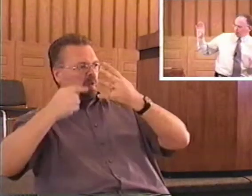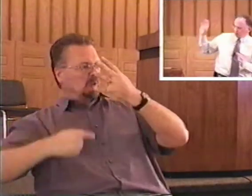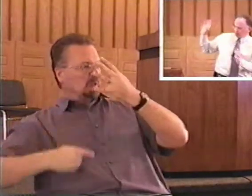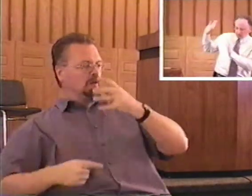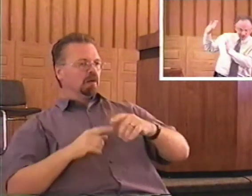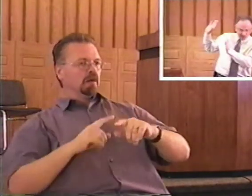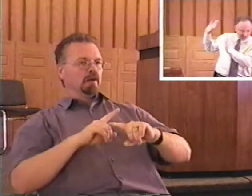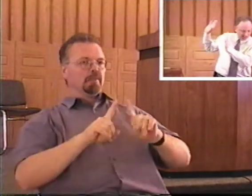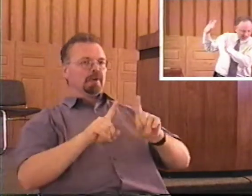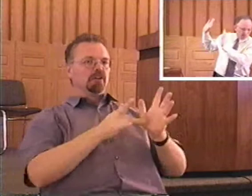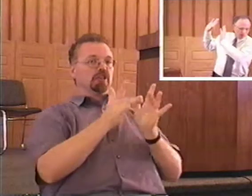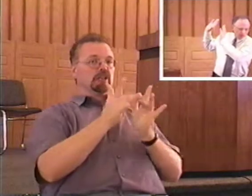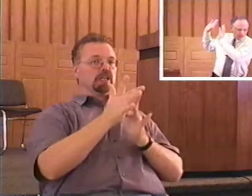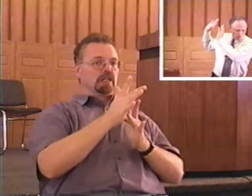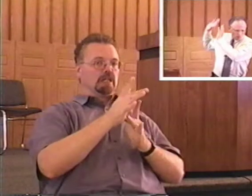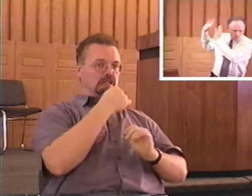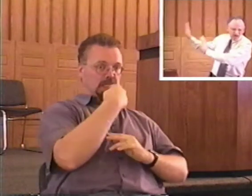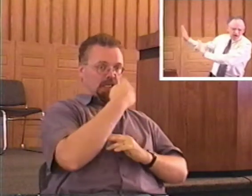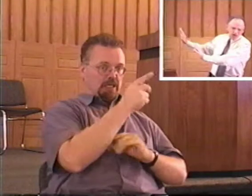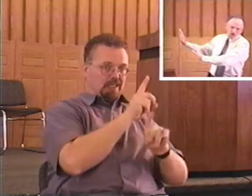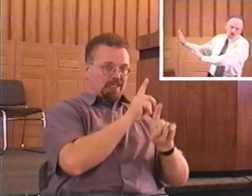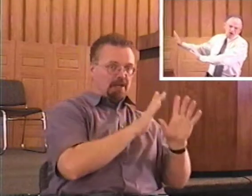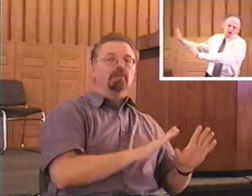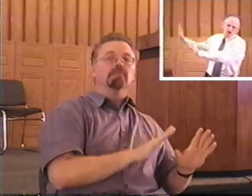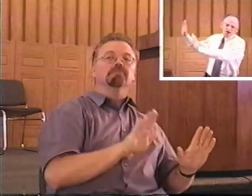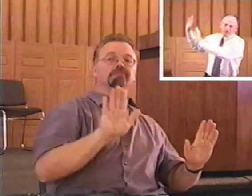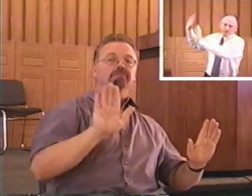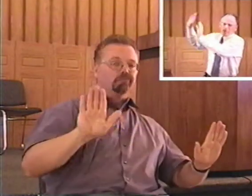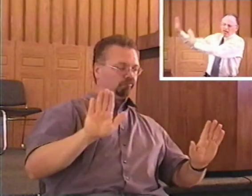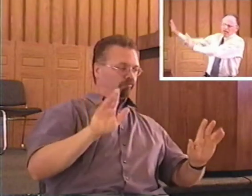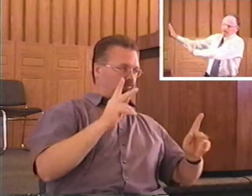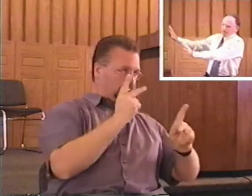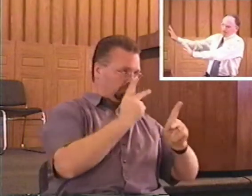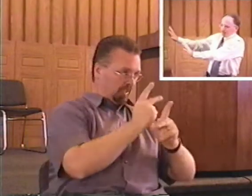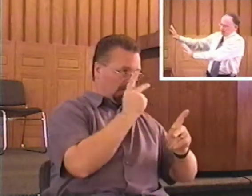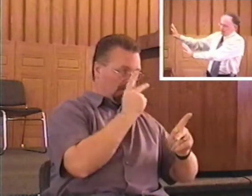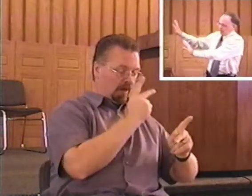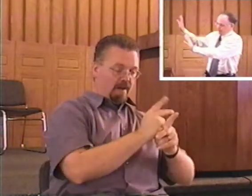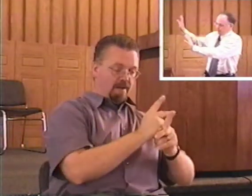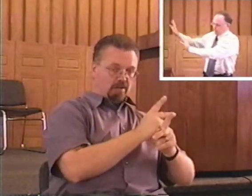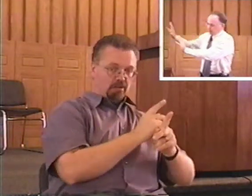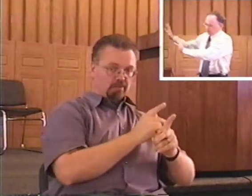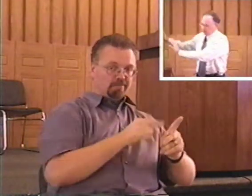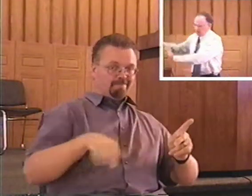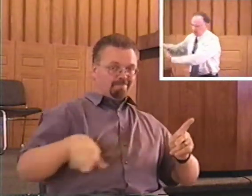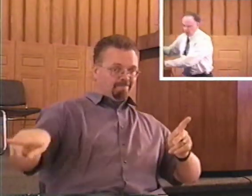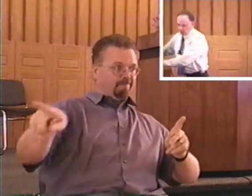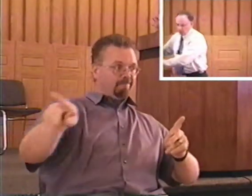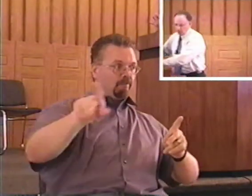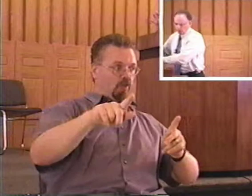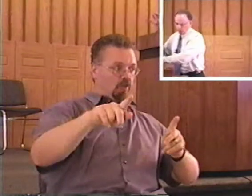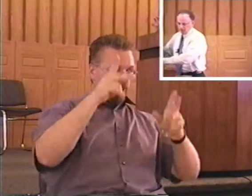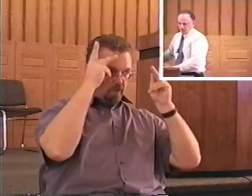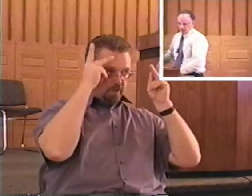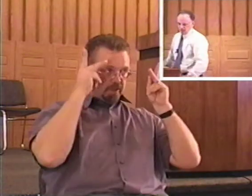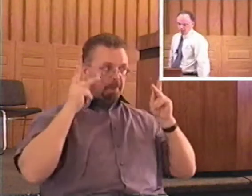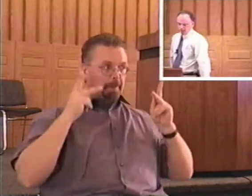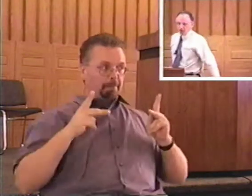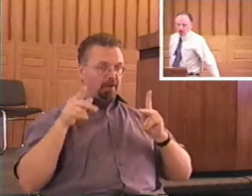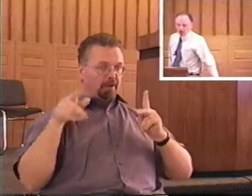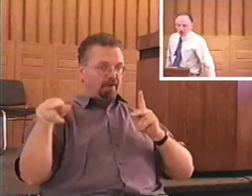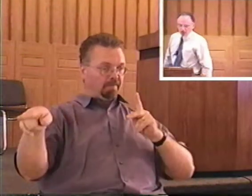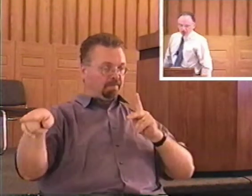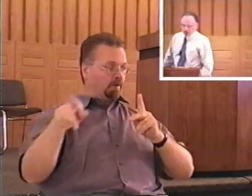his disciples, and he says, beware of the leaven of these people, which